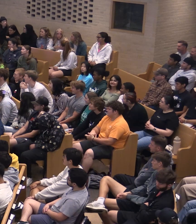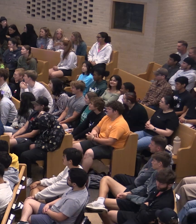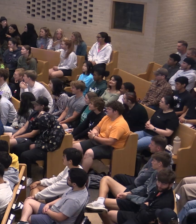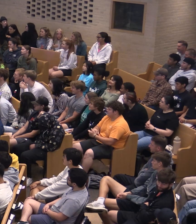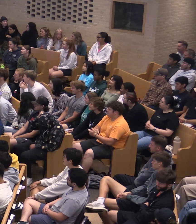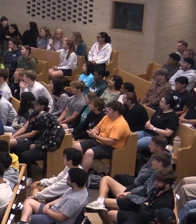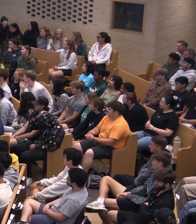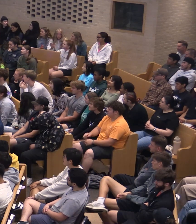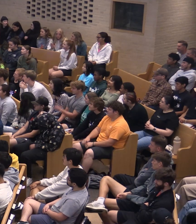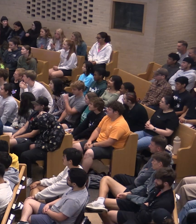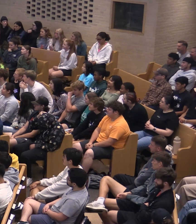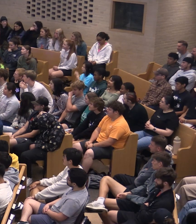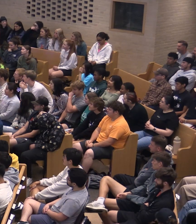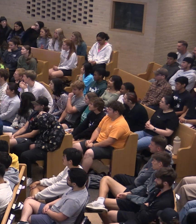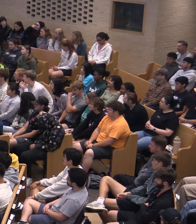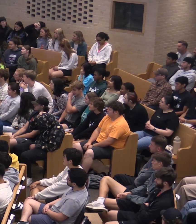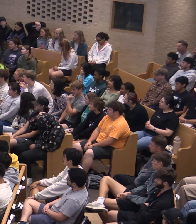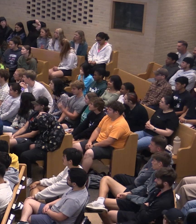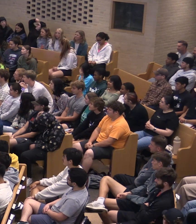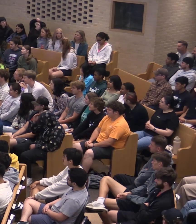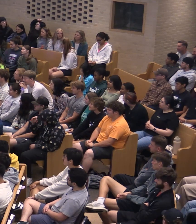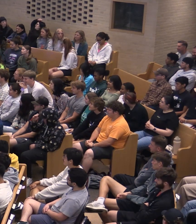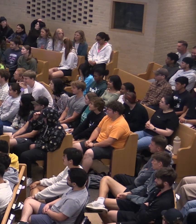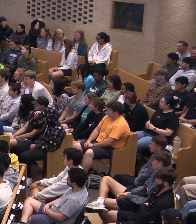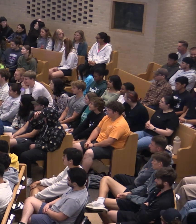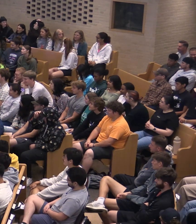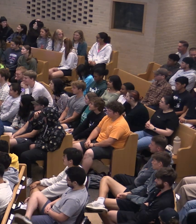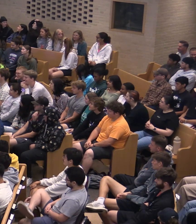Athletes in the off season, I'm talking to you.